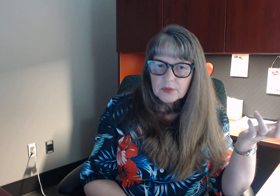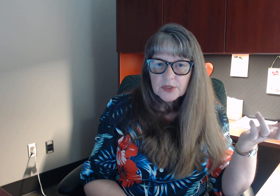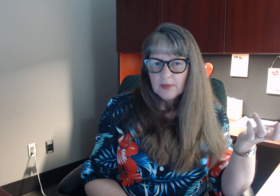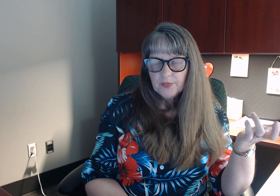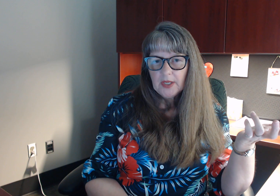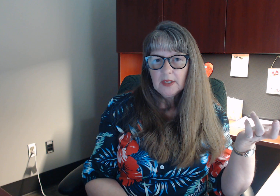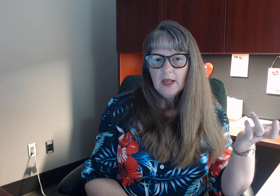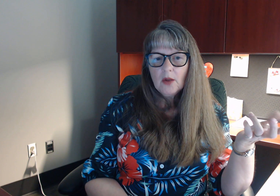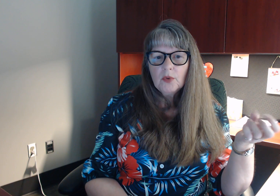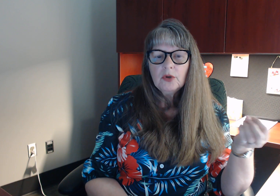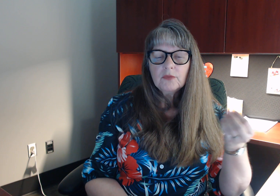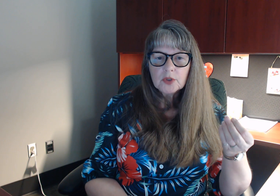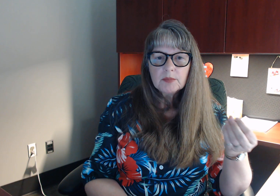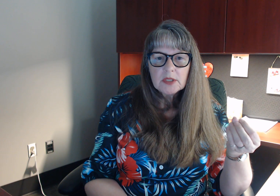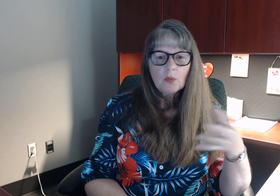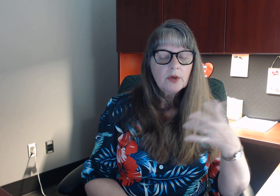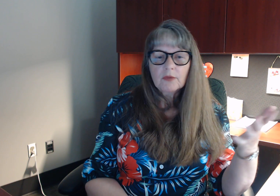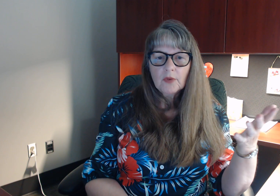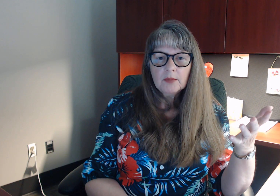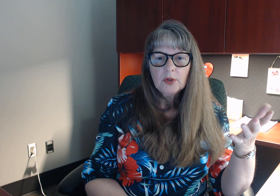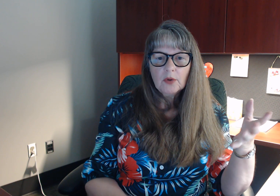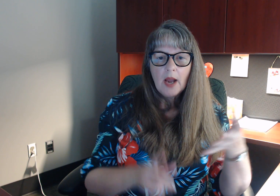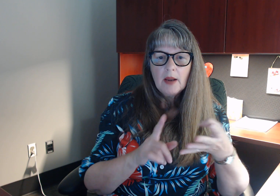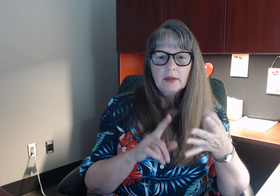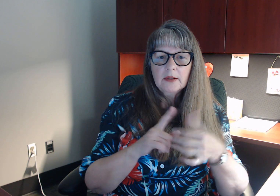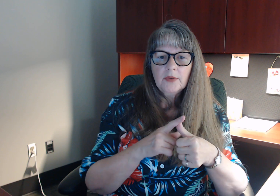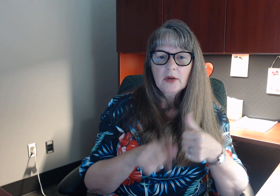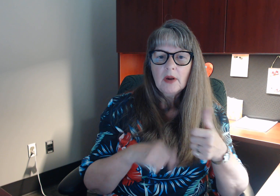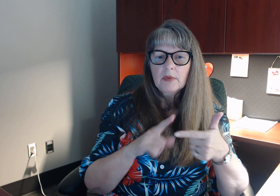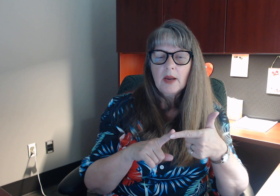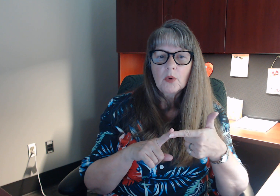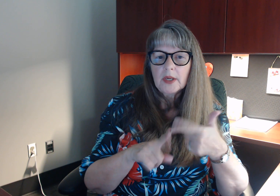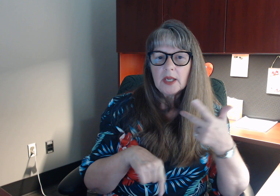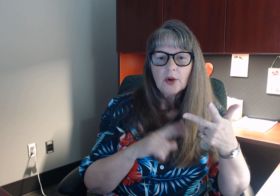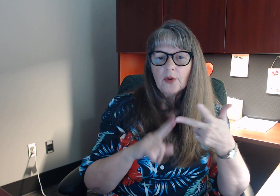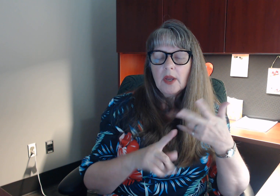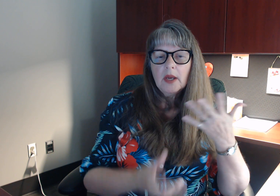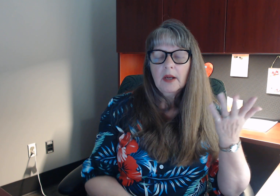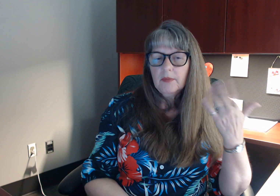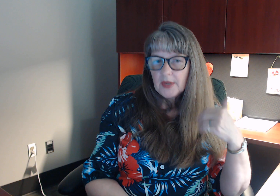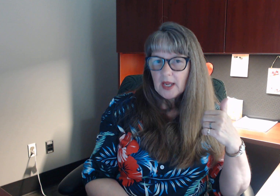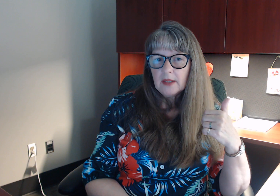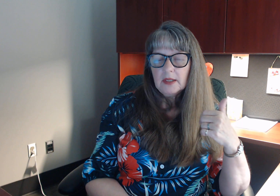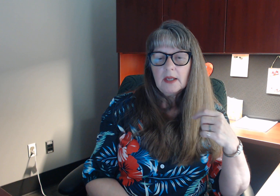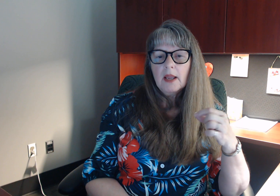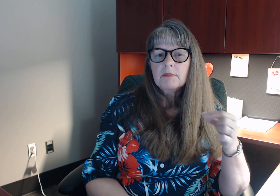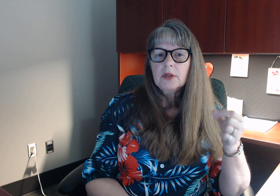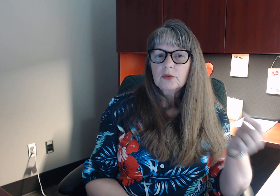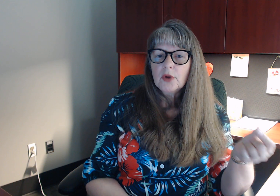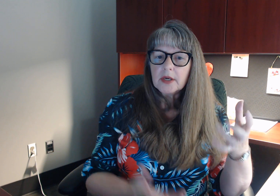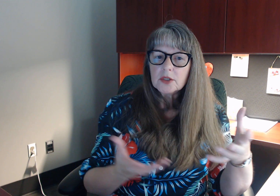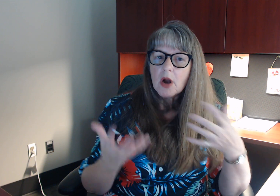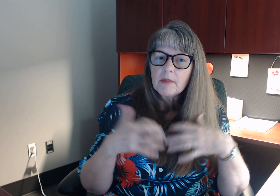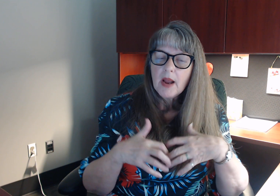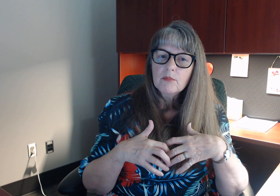something when you first meet. So where you're from, I live here, I work here, that kind of thing. But you're not going to talk about those